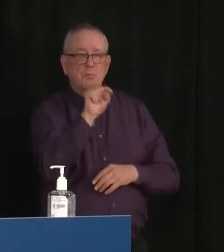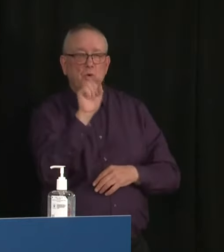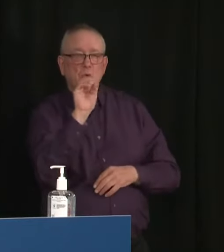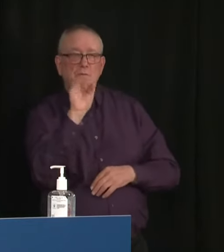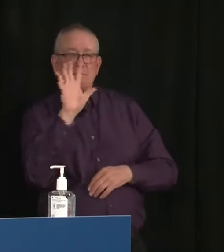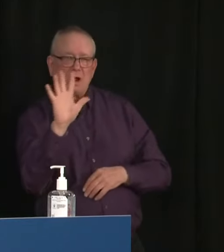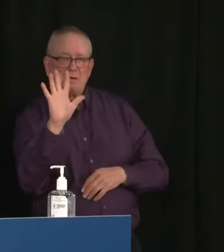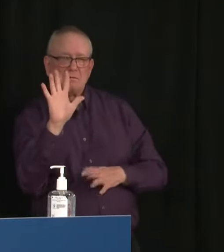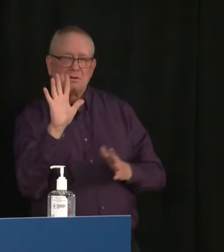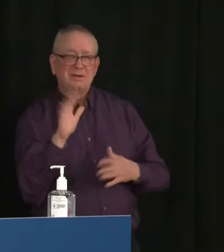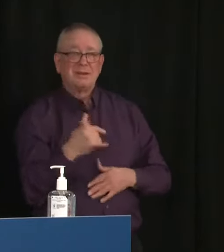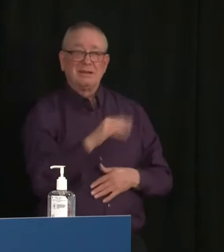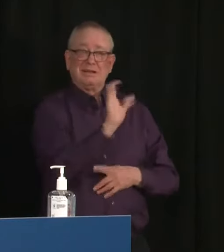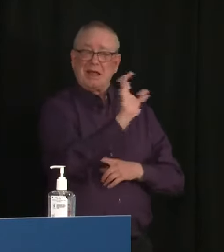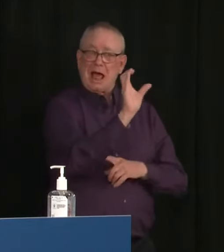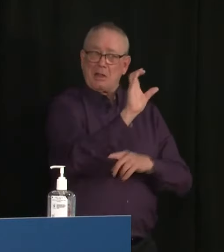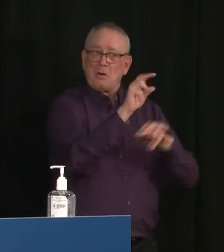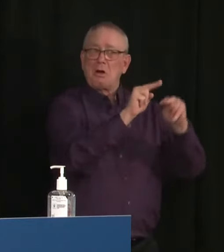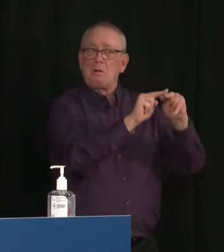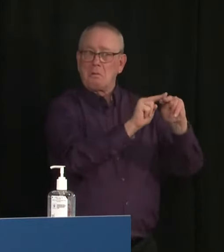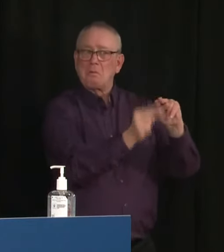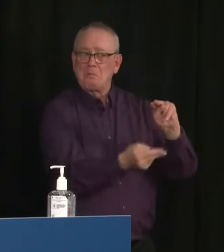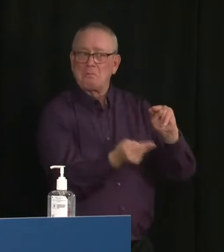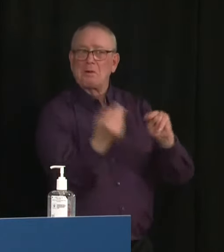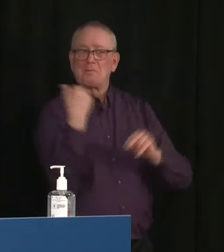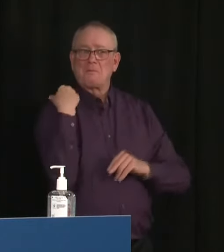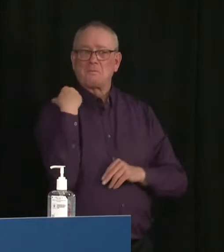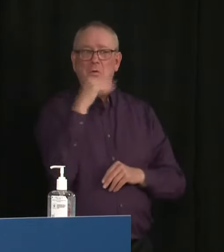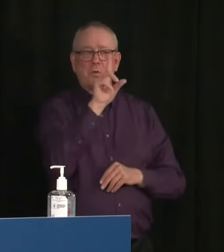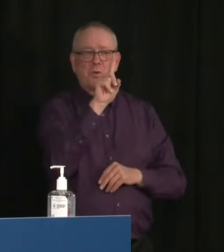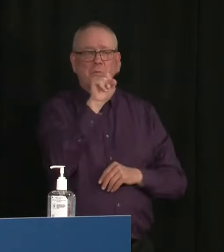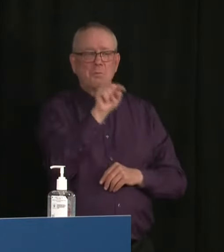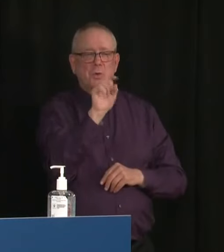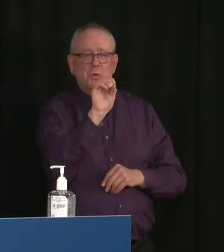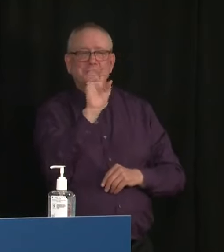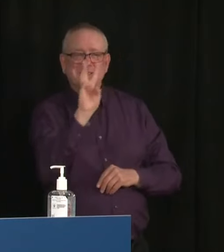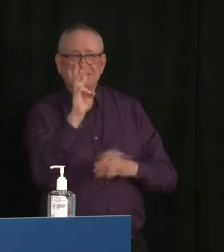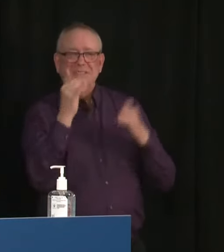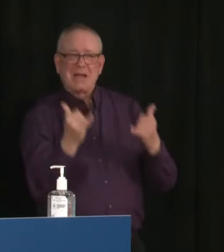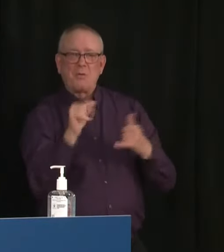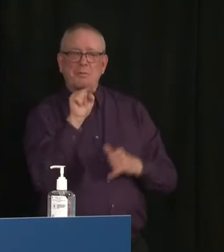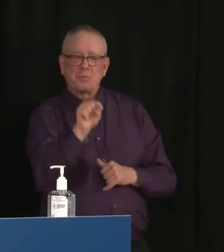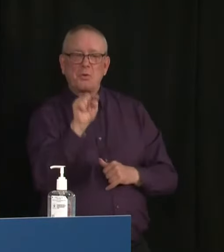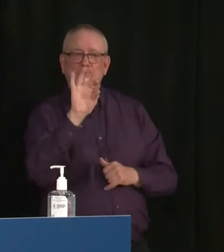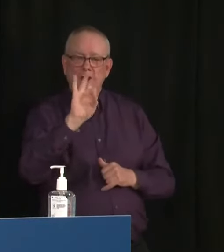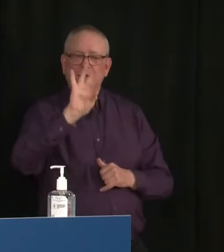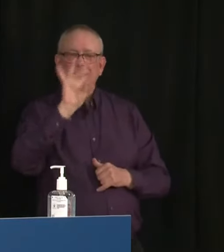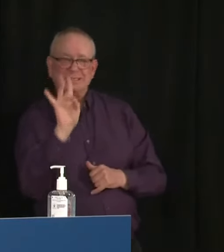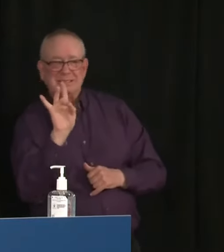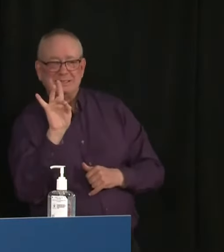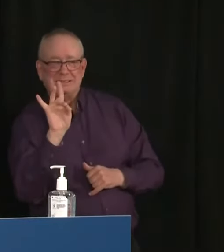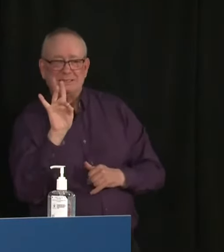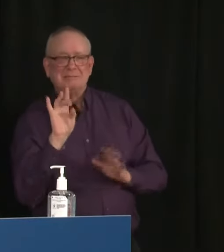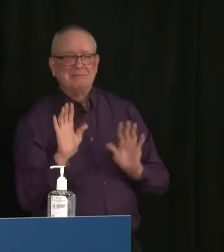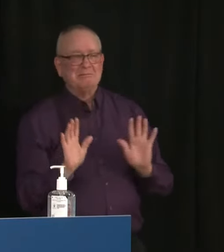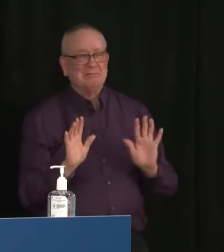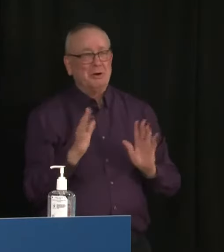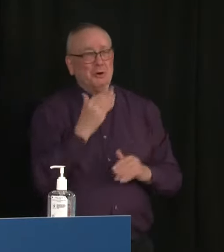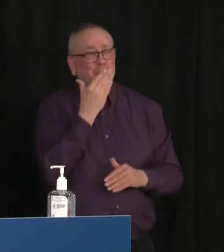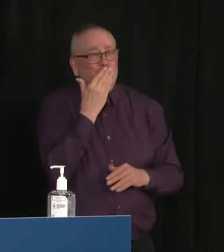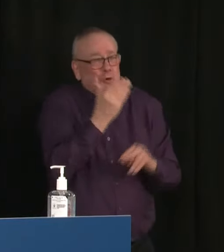Calgary, but our numbers are still very high, and it's important to underline that cases are still